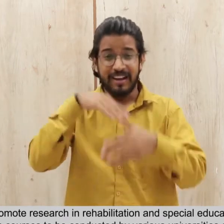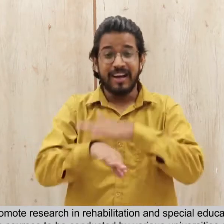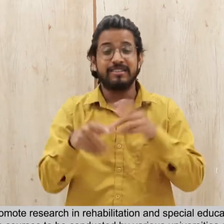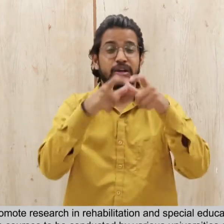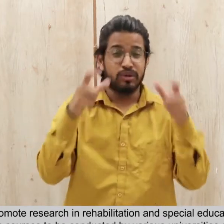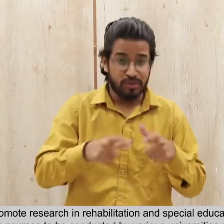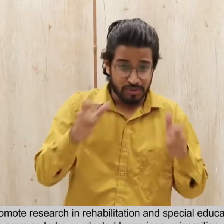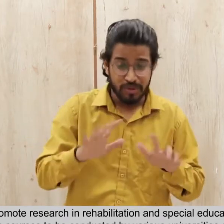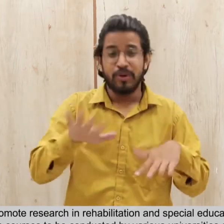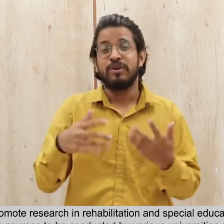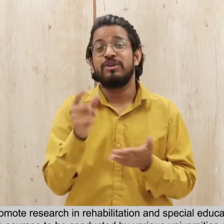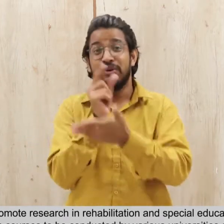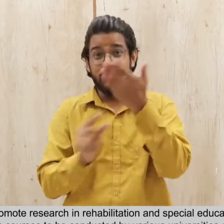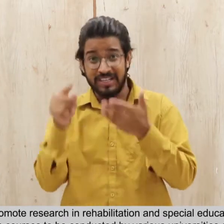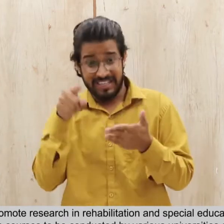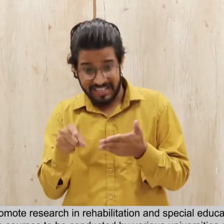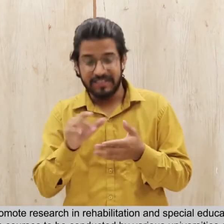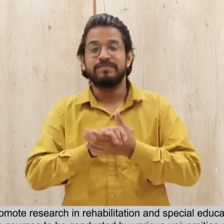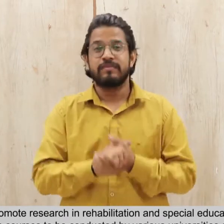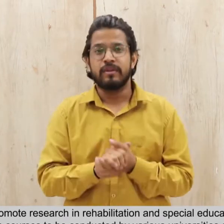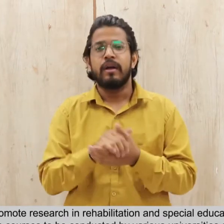conducted by various universities and institutions in India.